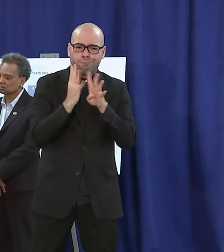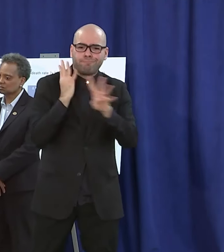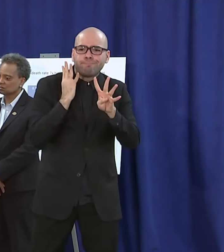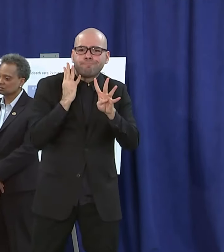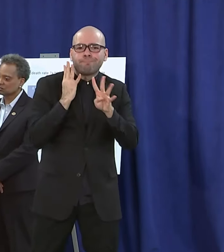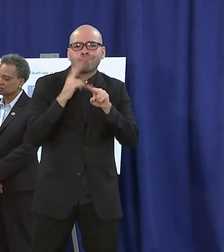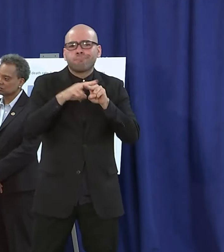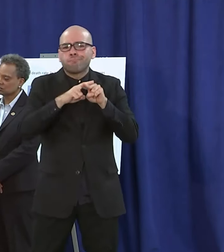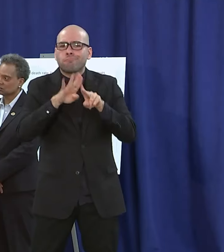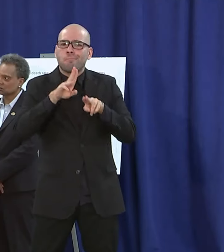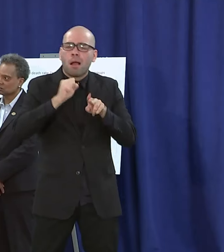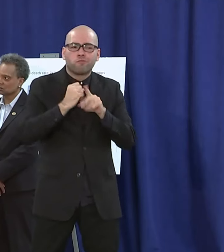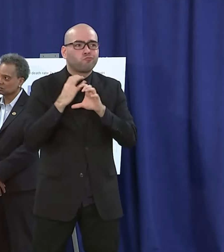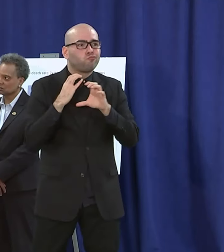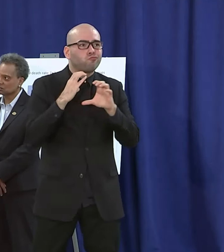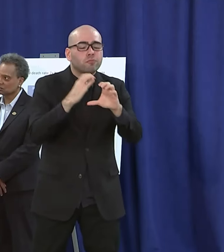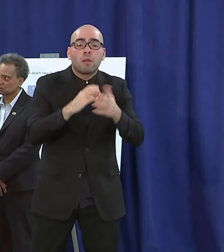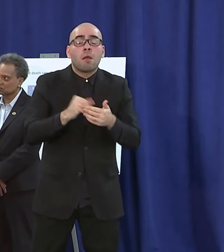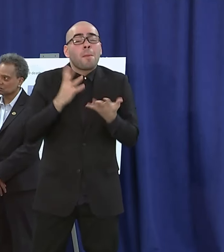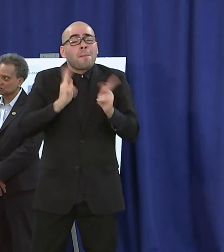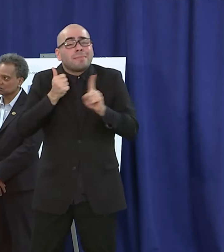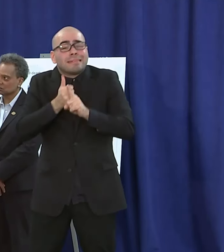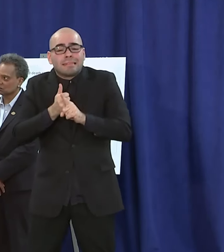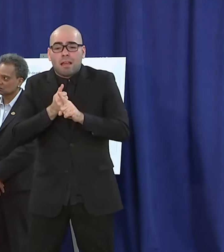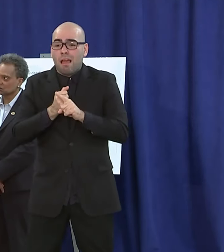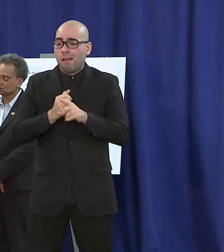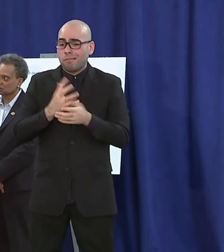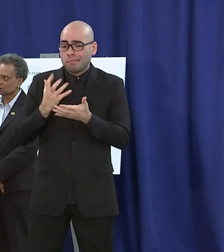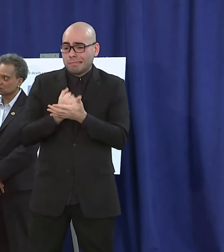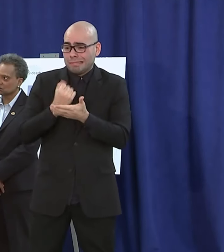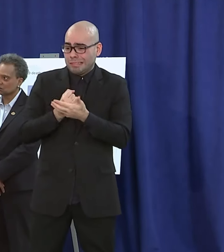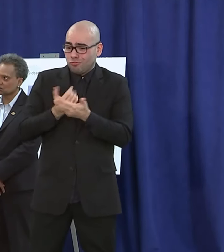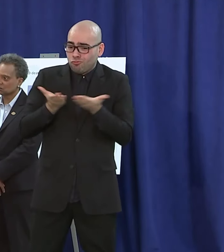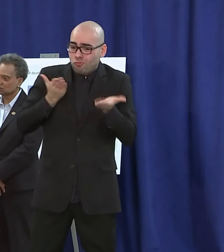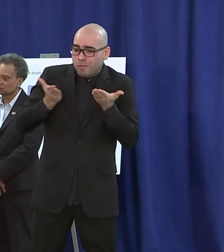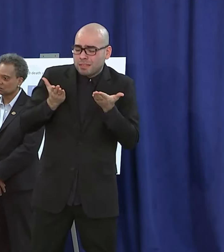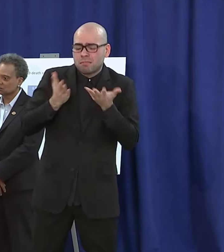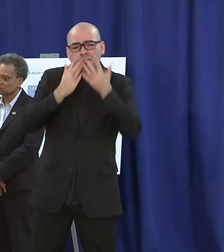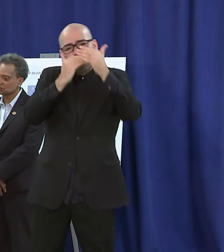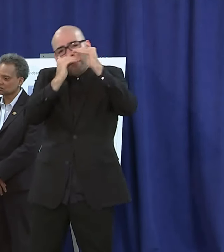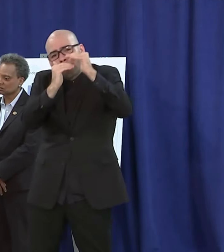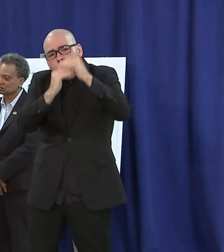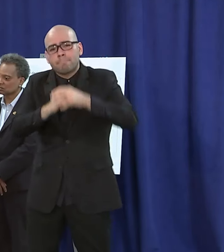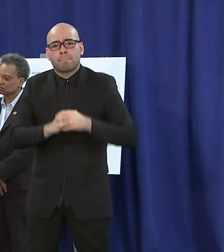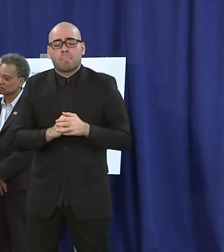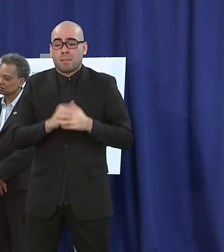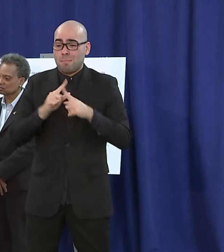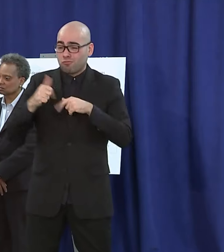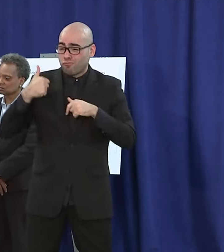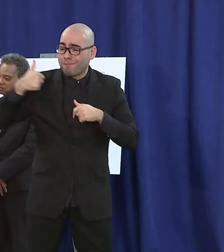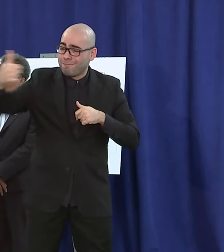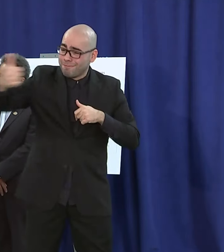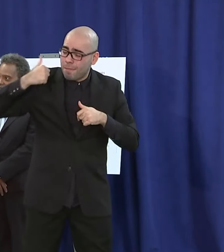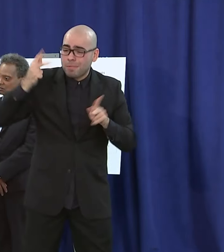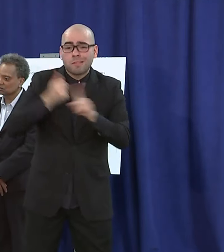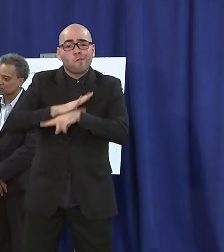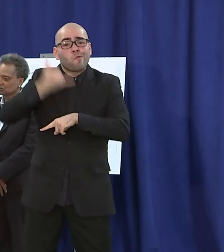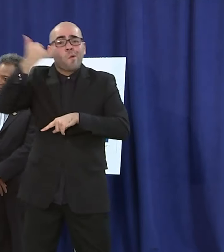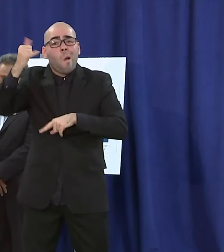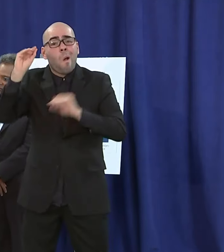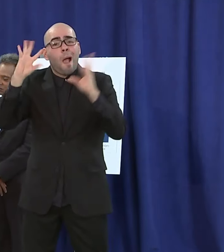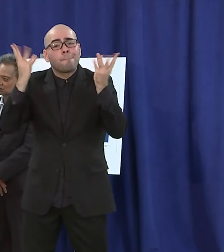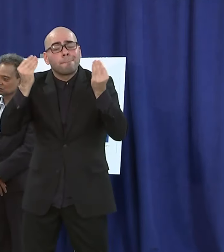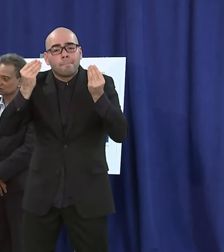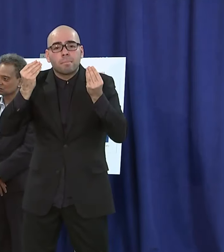to a lot of services is limited in some neighborhoods. People have to travel far. We know that when people call for ambulances, they have to have